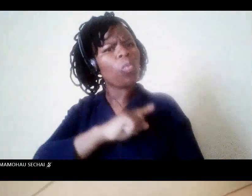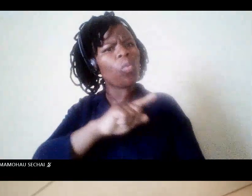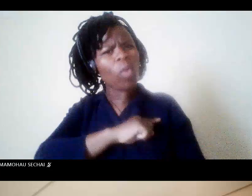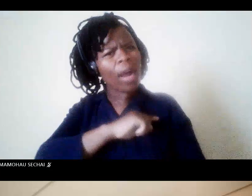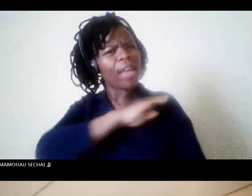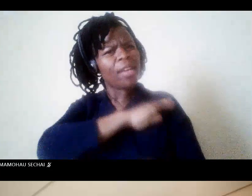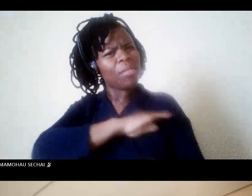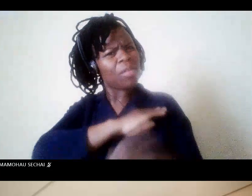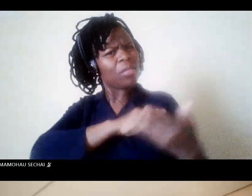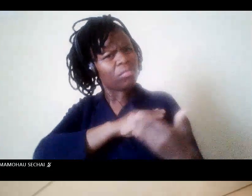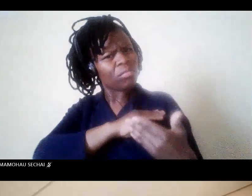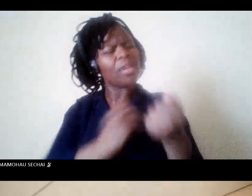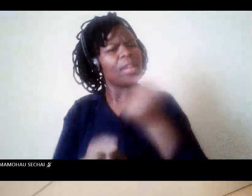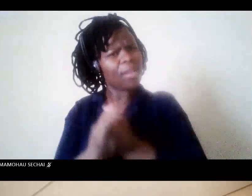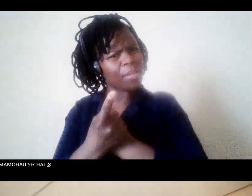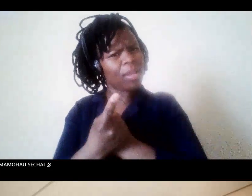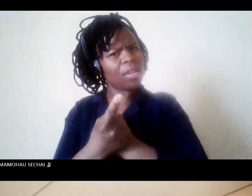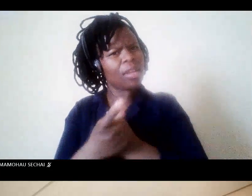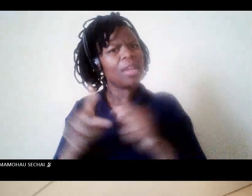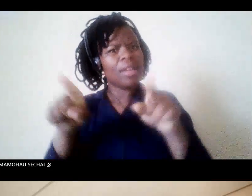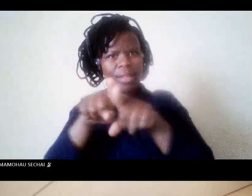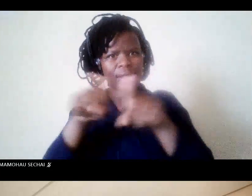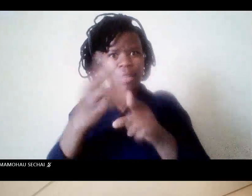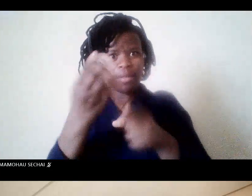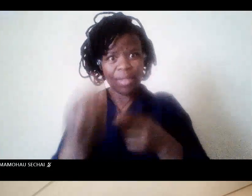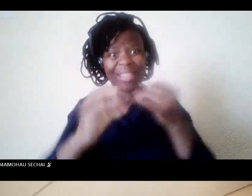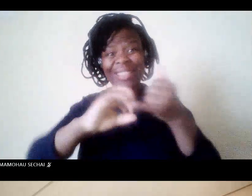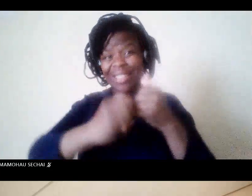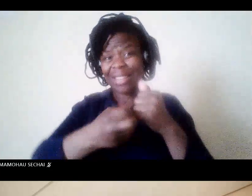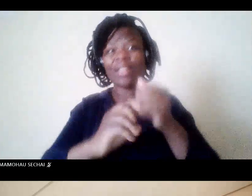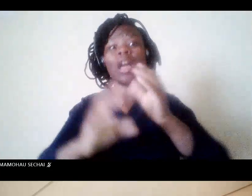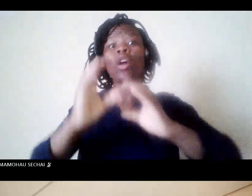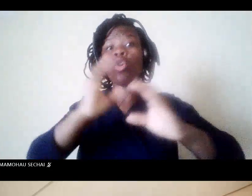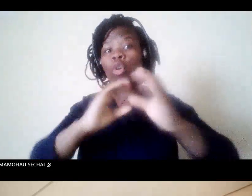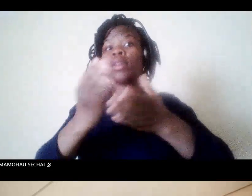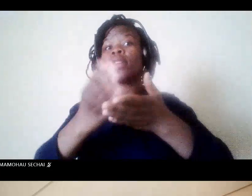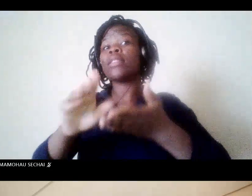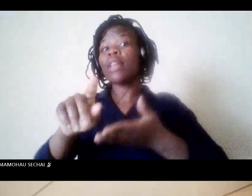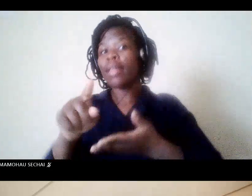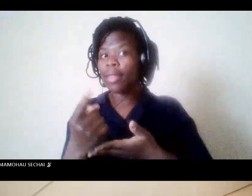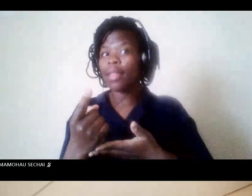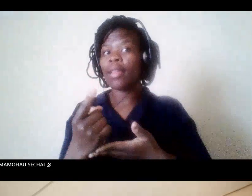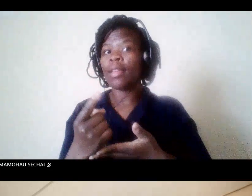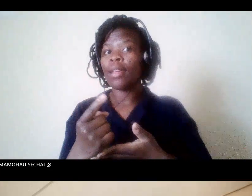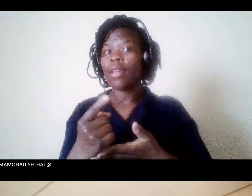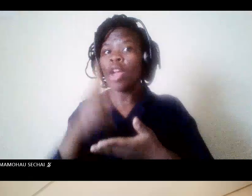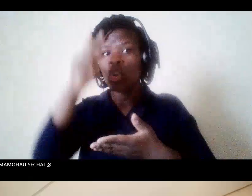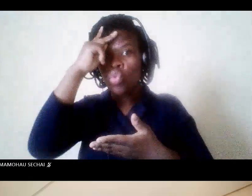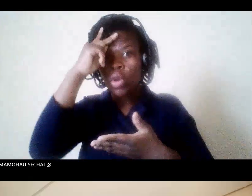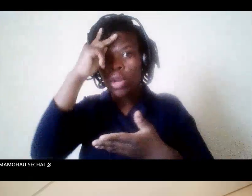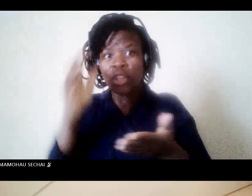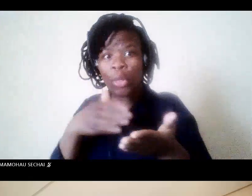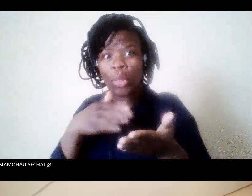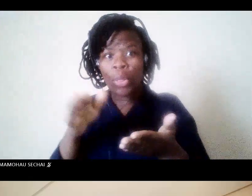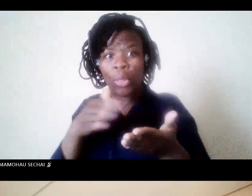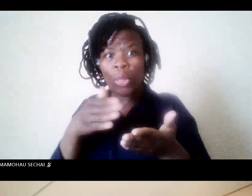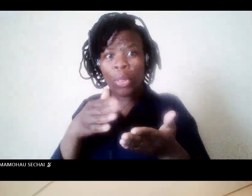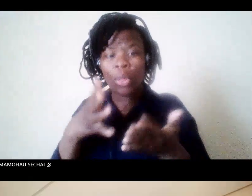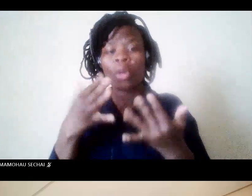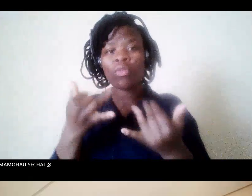are happening, and that the child is trying to communicate something. And then you now start looking at, if you don't have the knowledge about it, then speak with